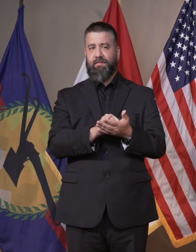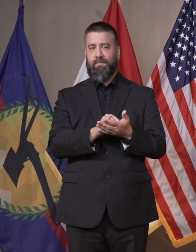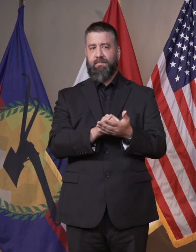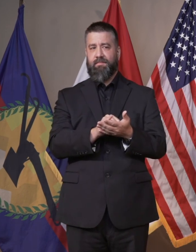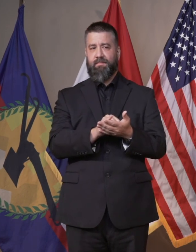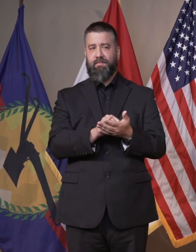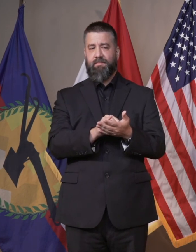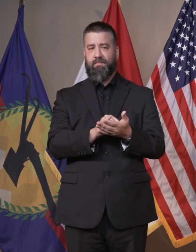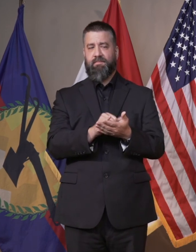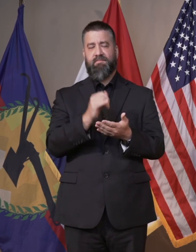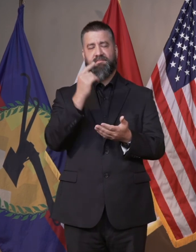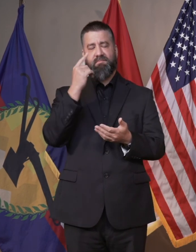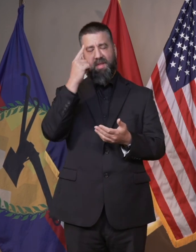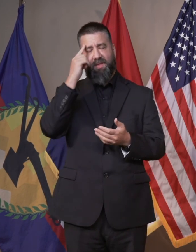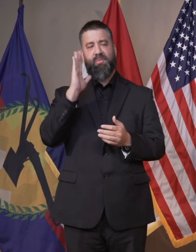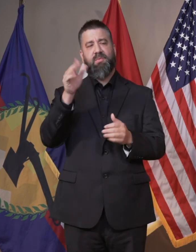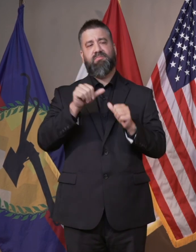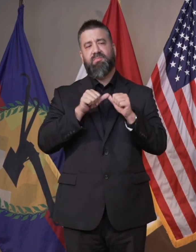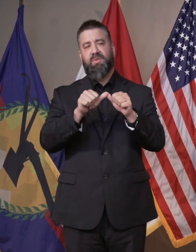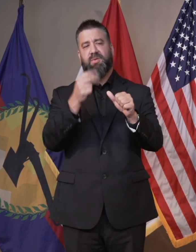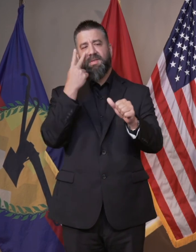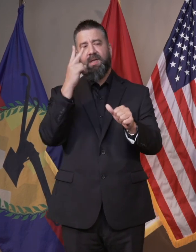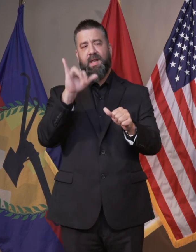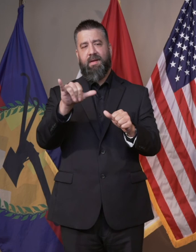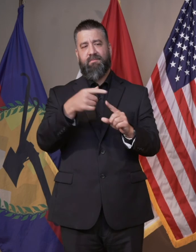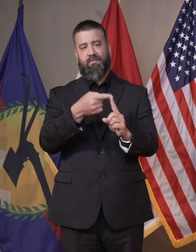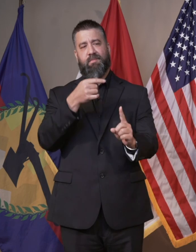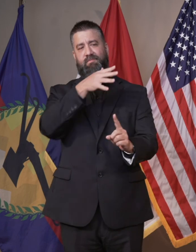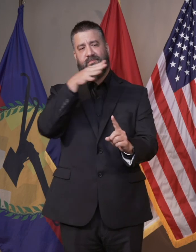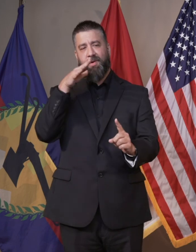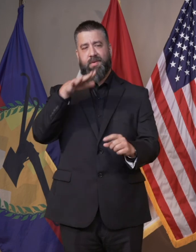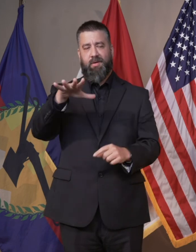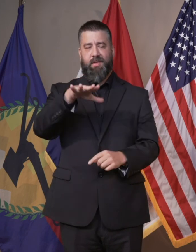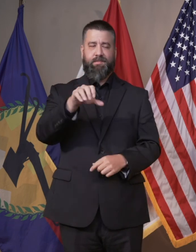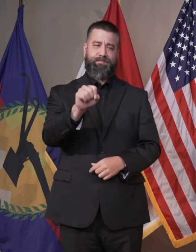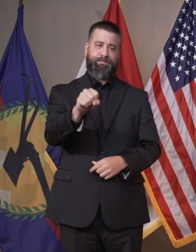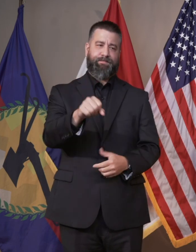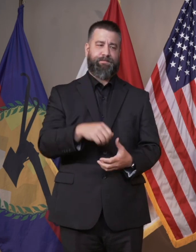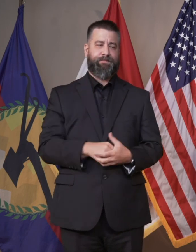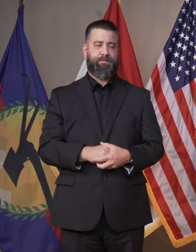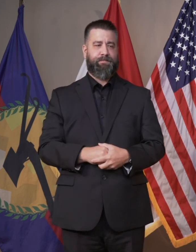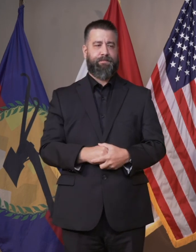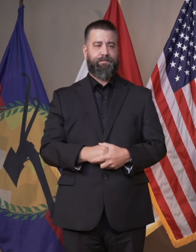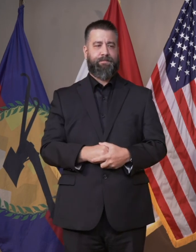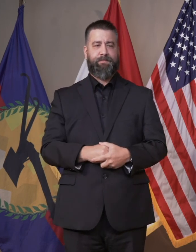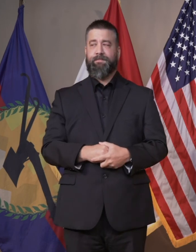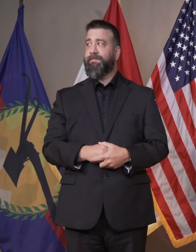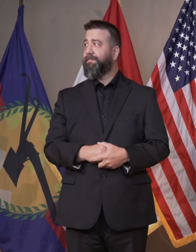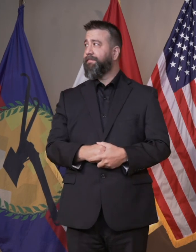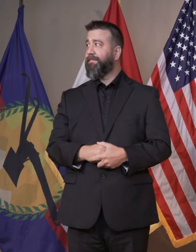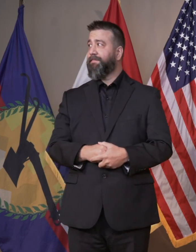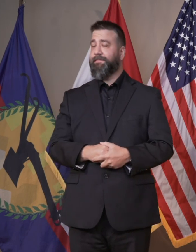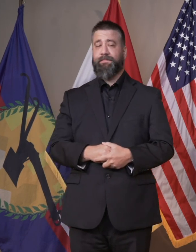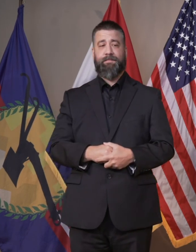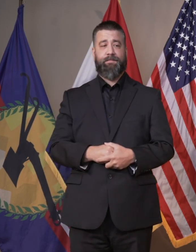being reported from the more rural areas of Missouri and the surrounding counties.